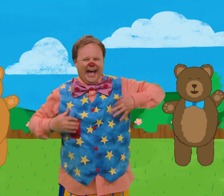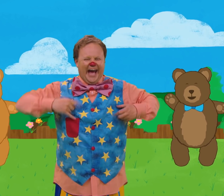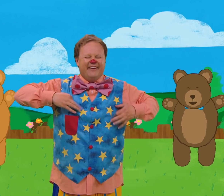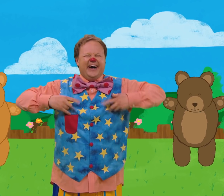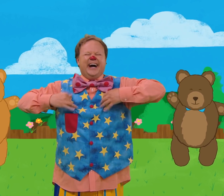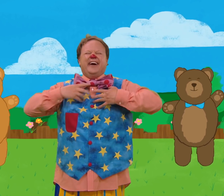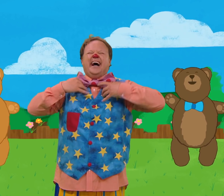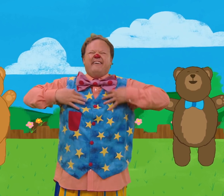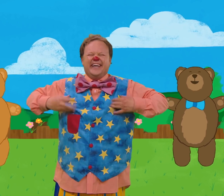there.